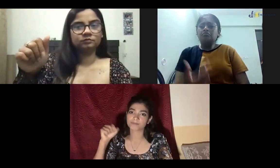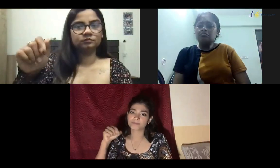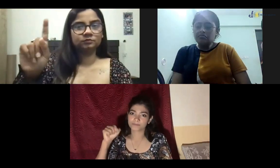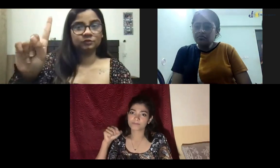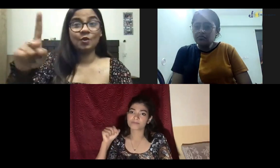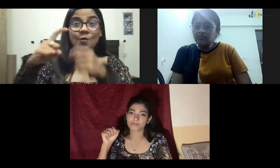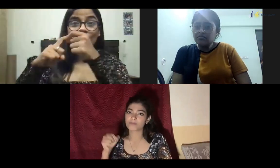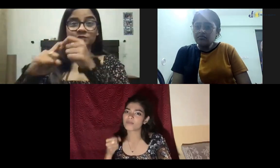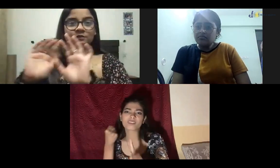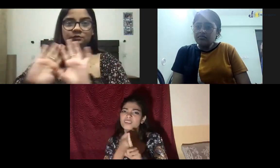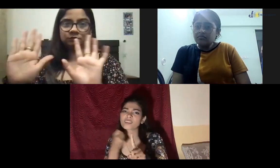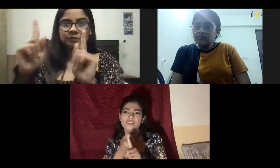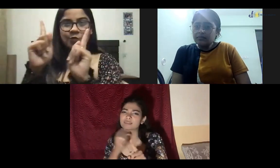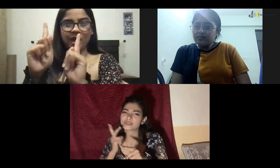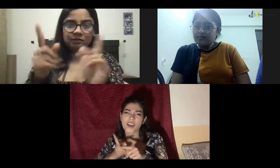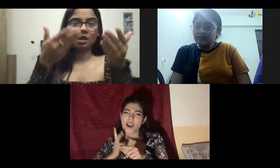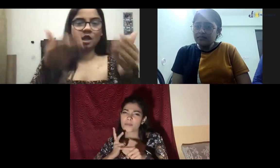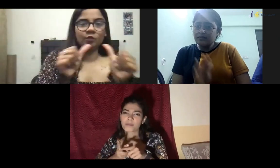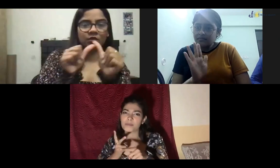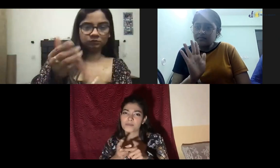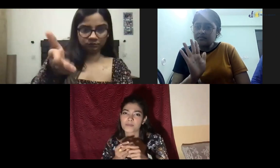how that situation could be solved?